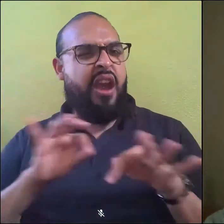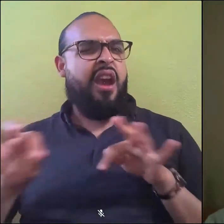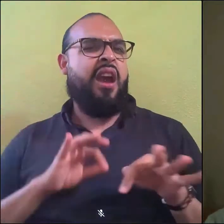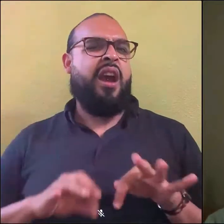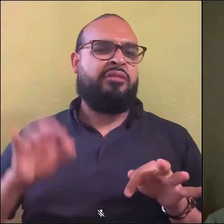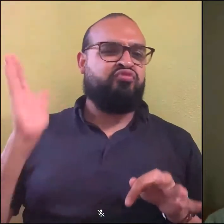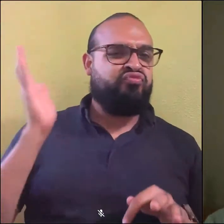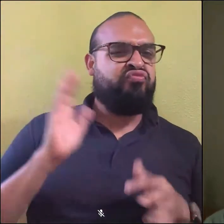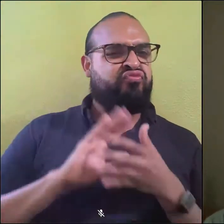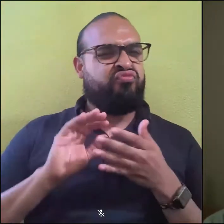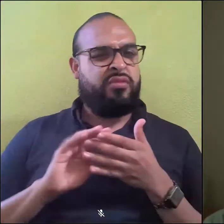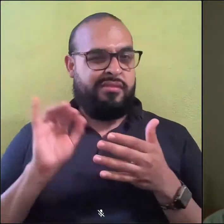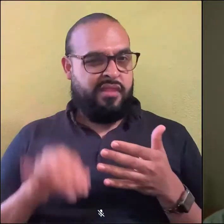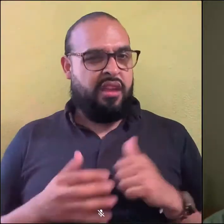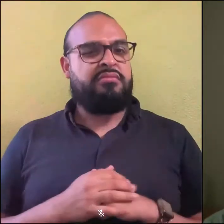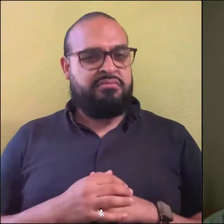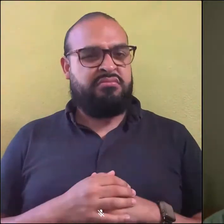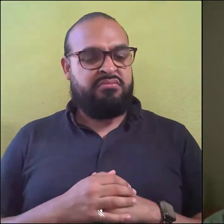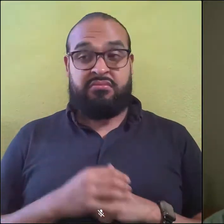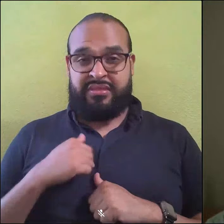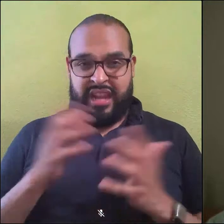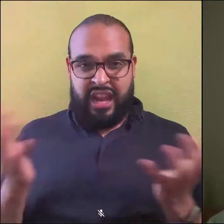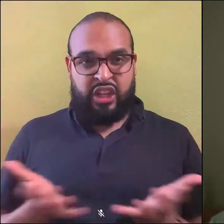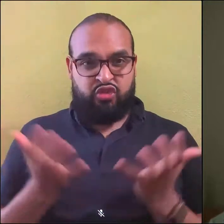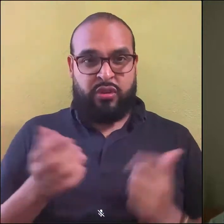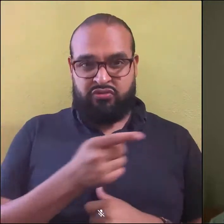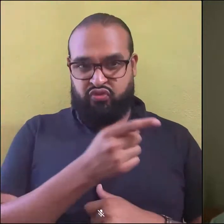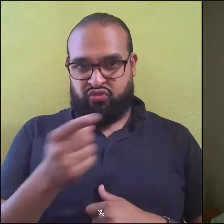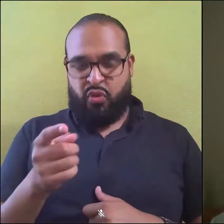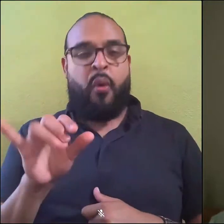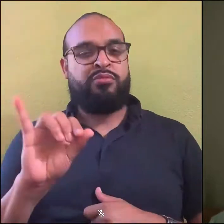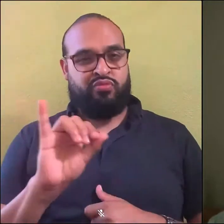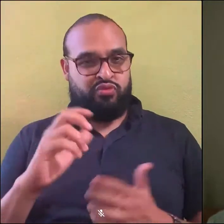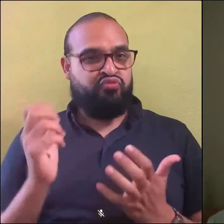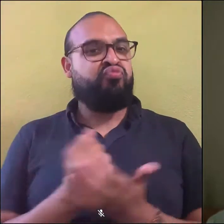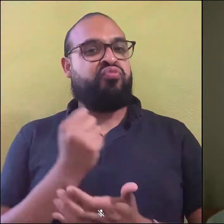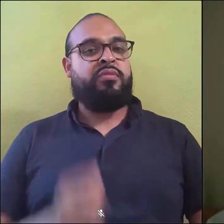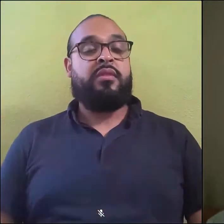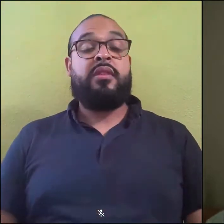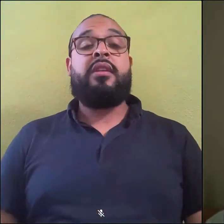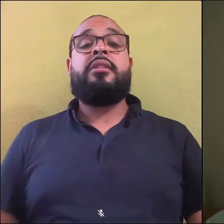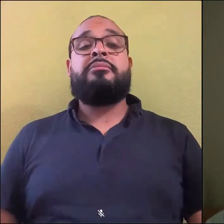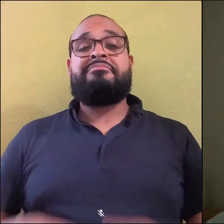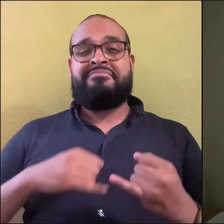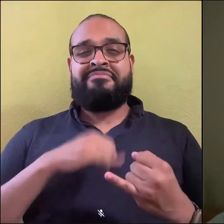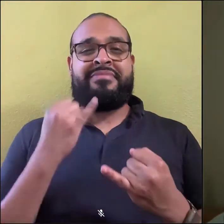you to do the same. The last thing I want to say before I wrap up